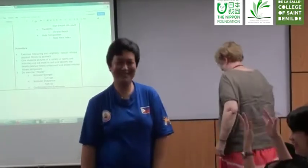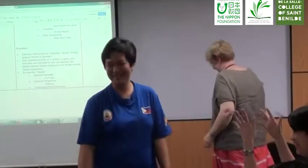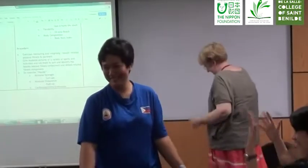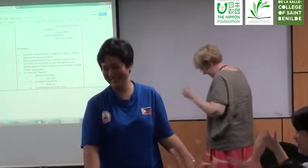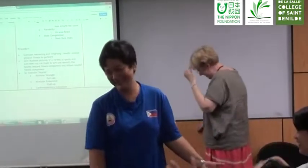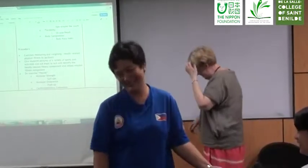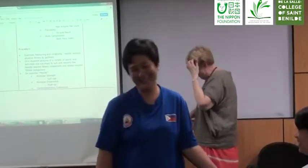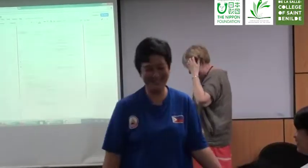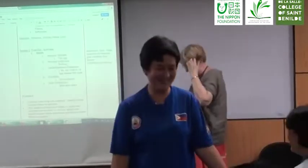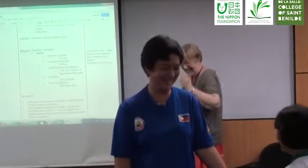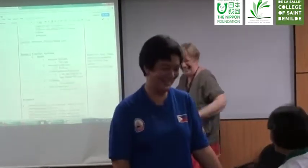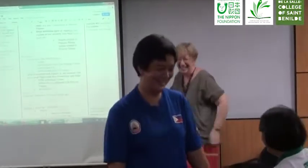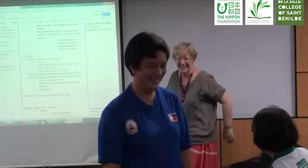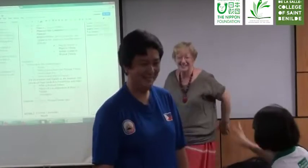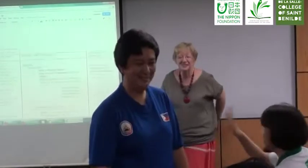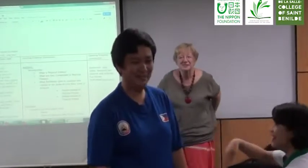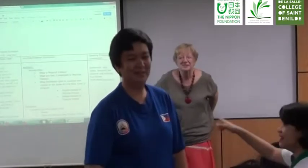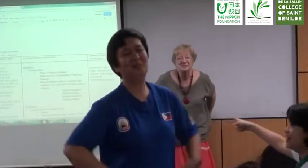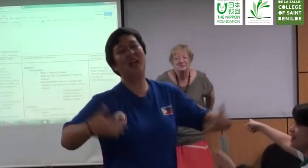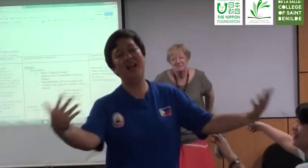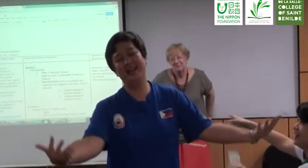I did it.